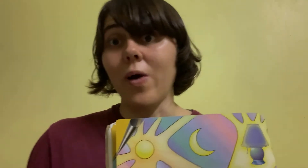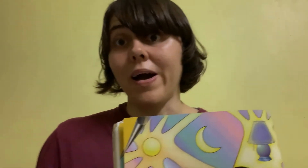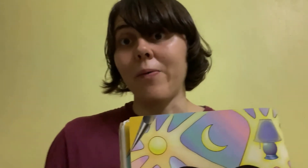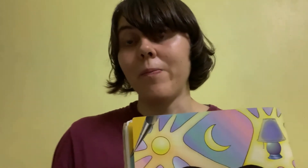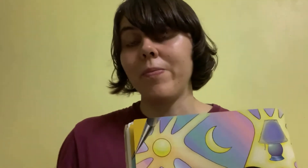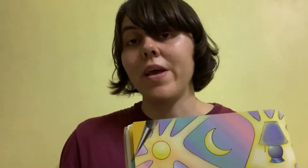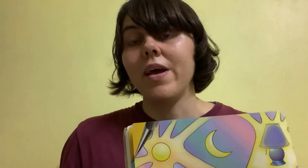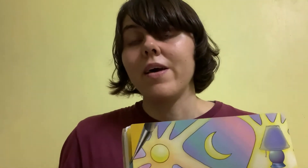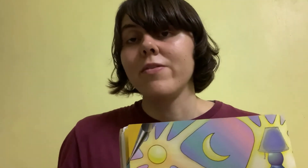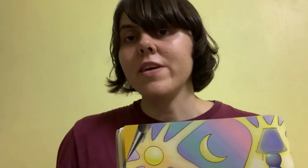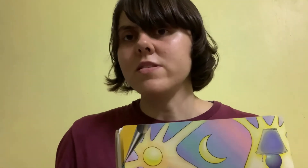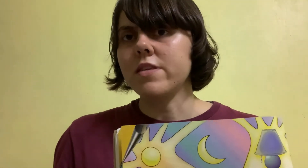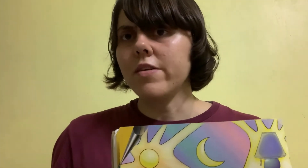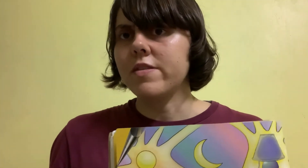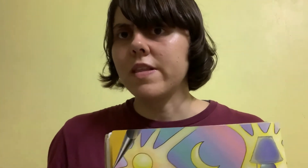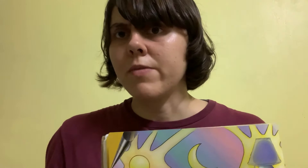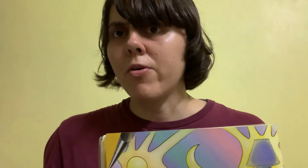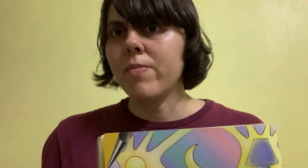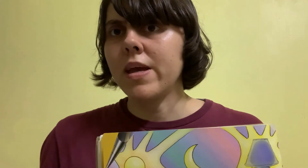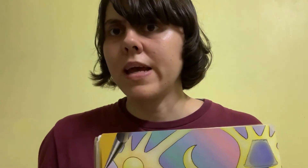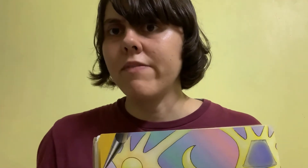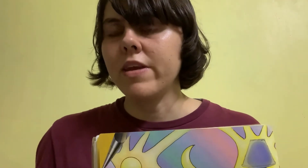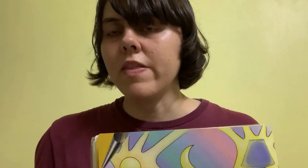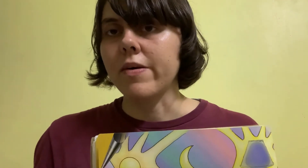Wow. There's another thing that won't be in heaven either.